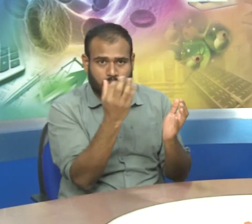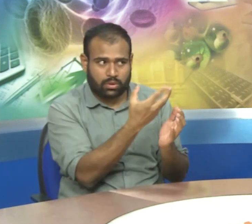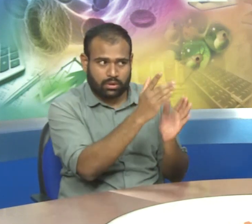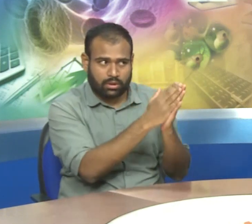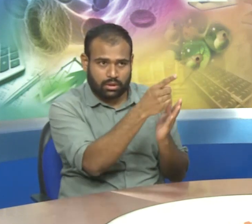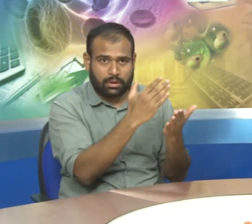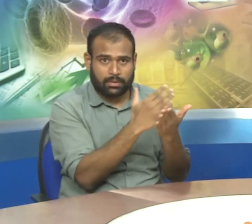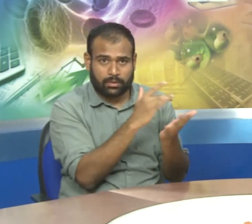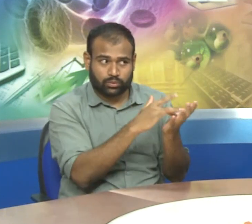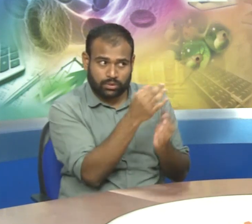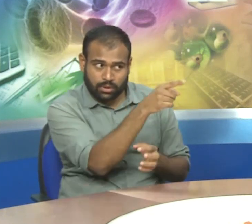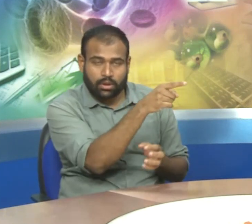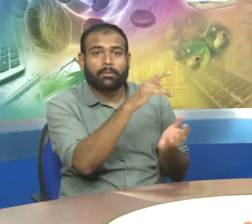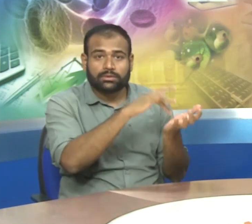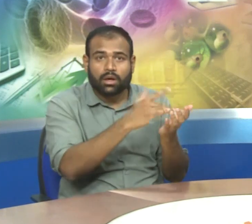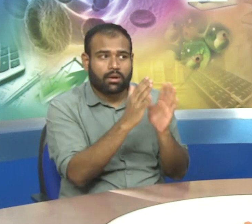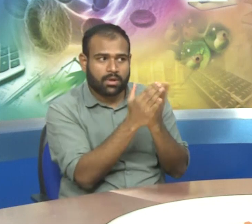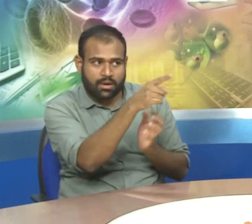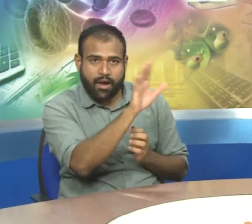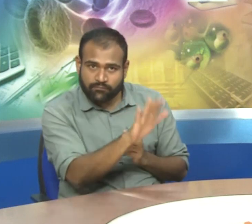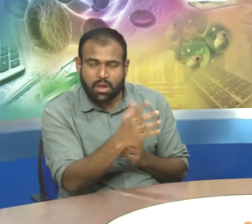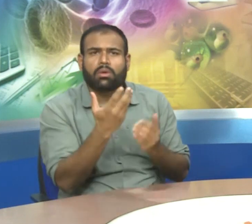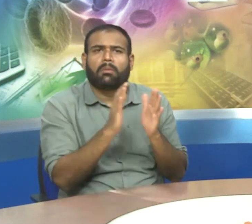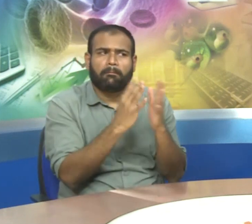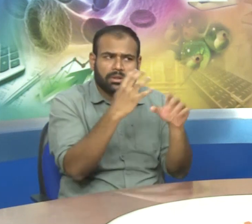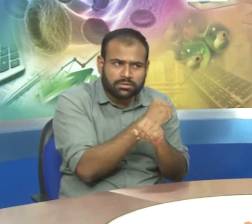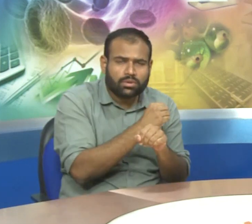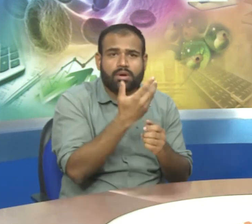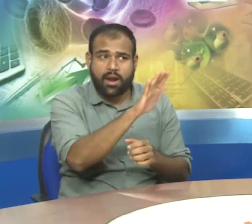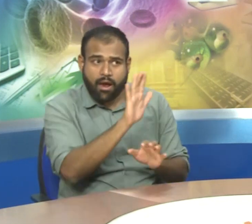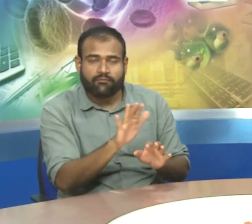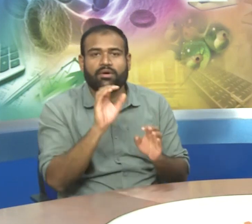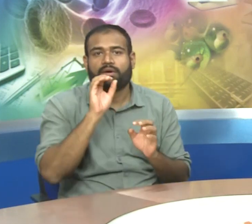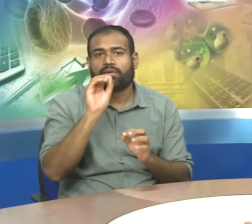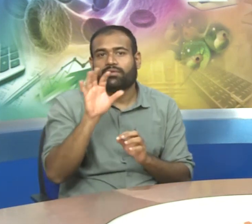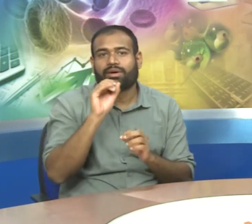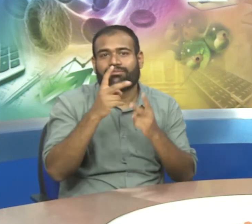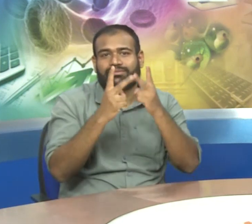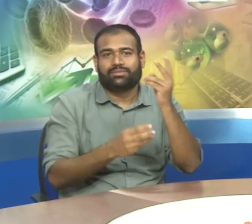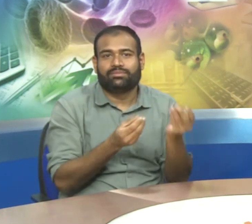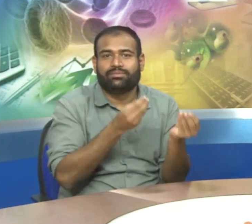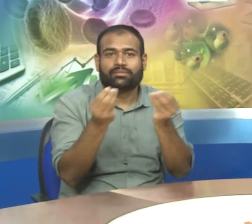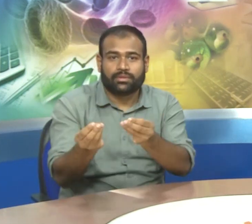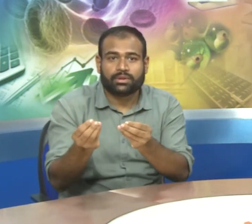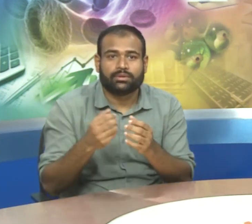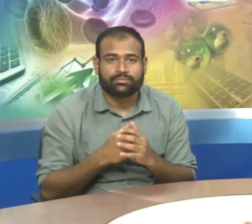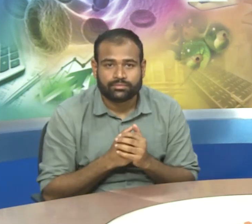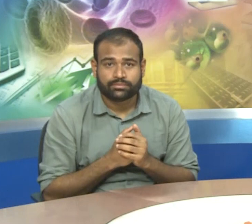Literature search and compiling a subject bibliography on request is a very important service offered by the library.